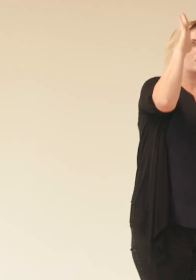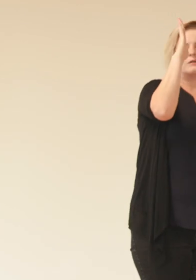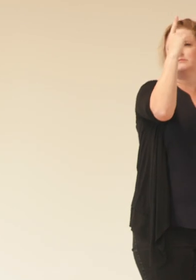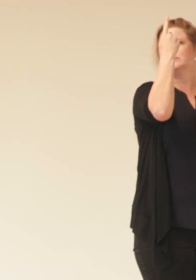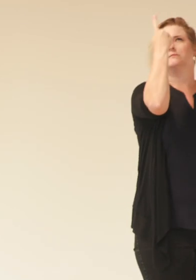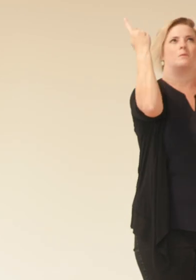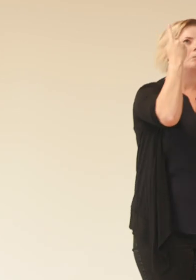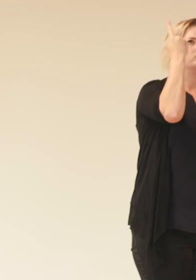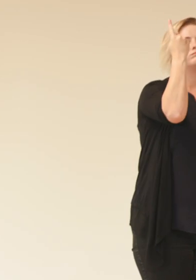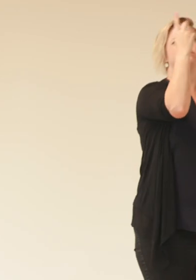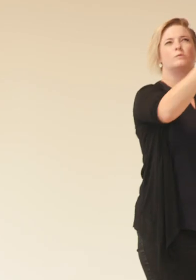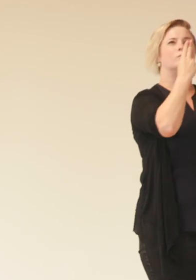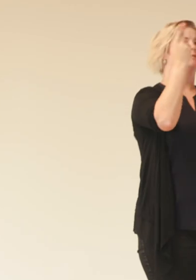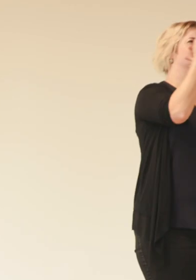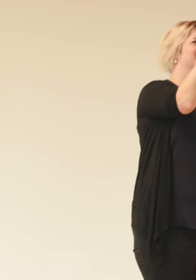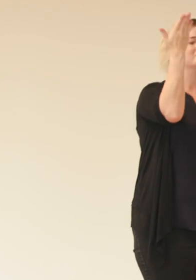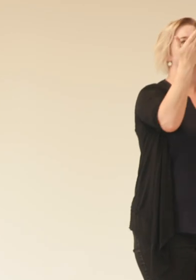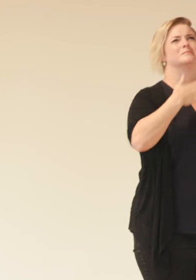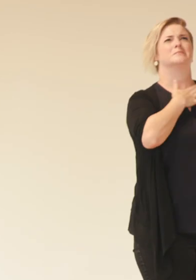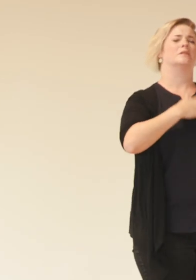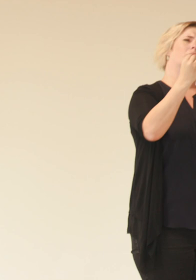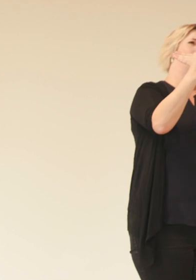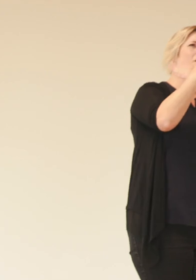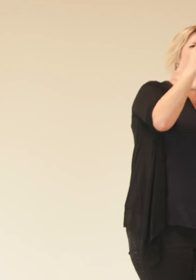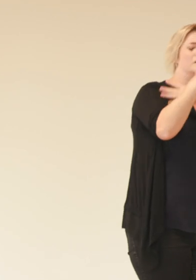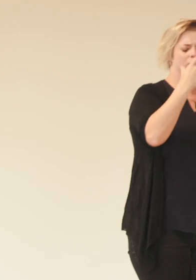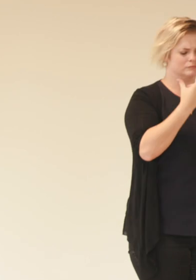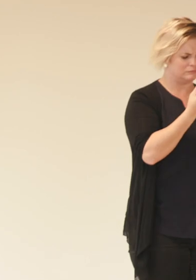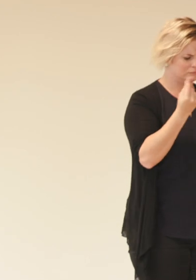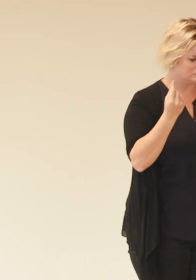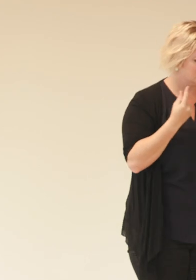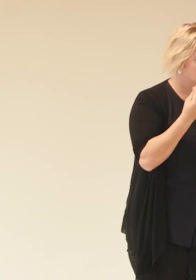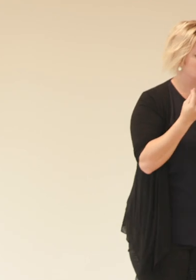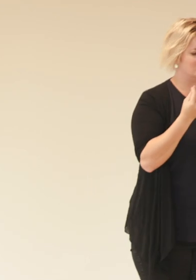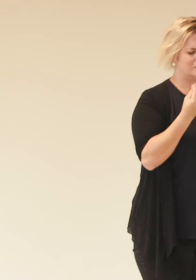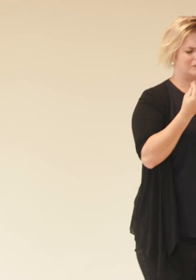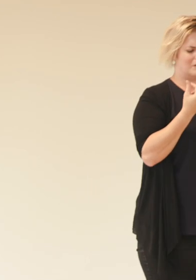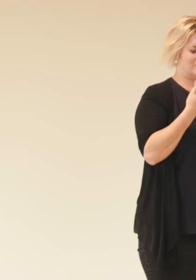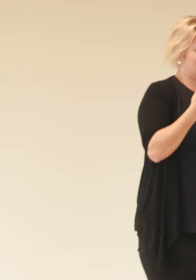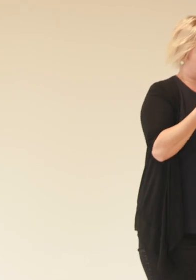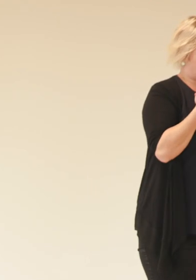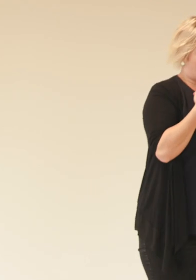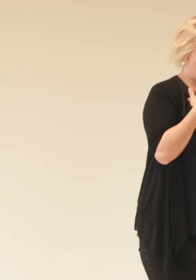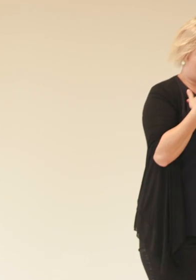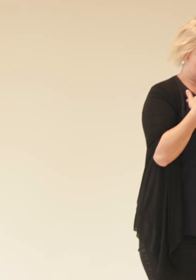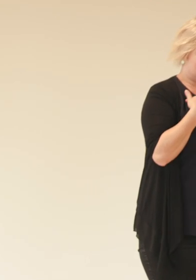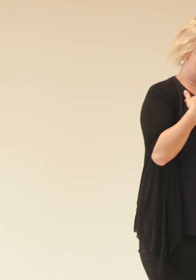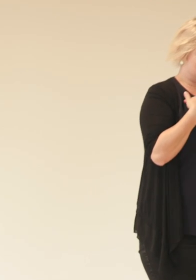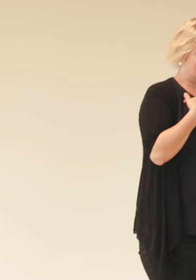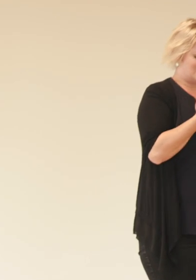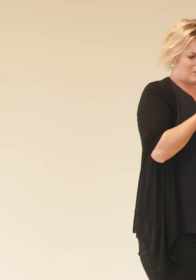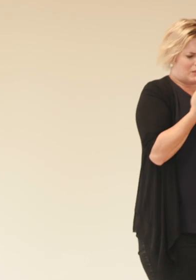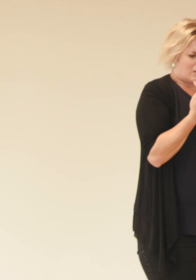tell me what to do. And I feel like, you know, I'm sitting there on the floor crying, and I feel like almost